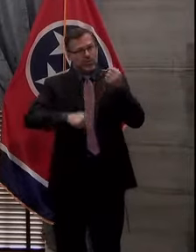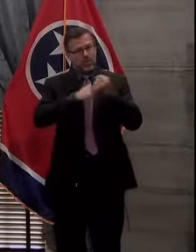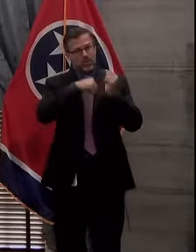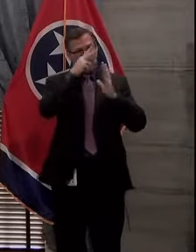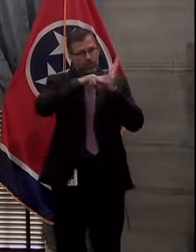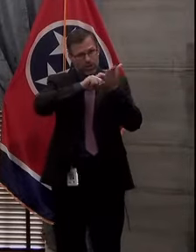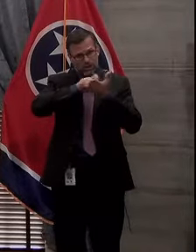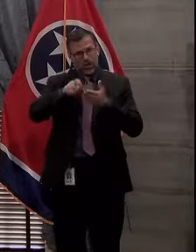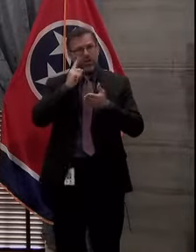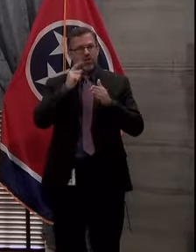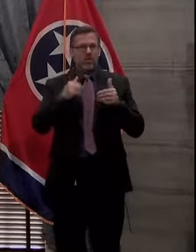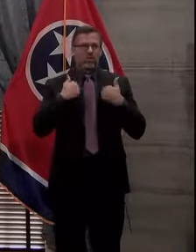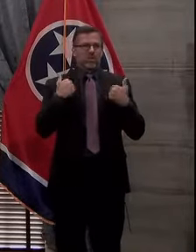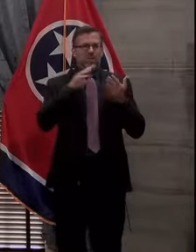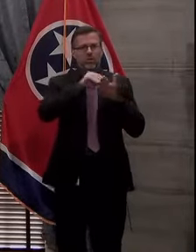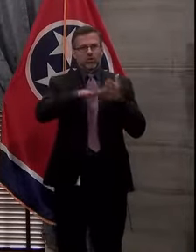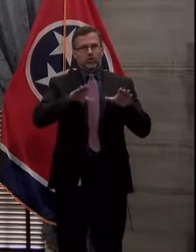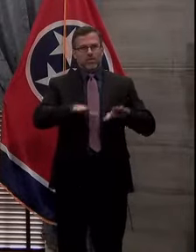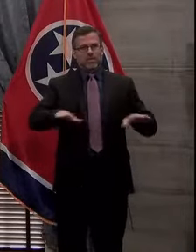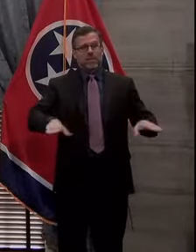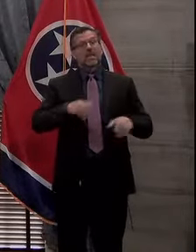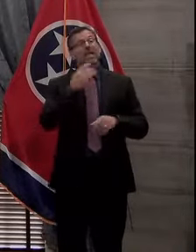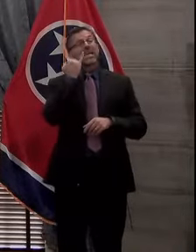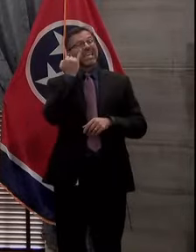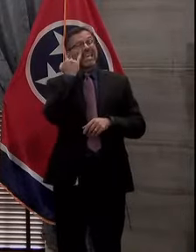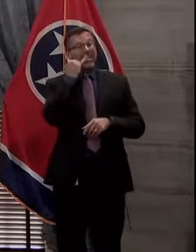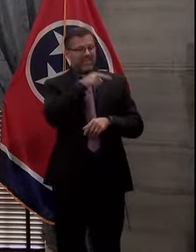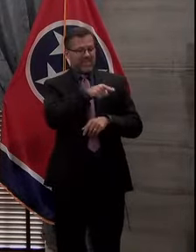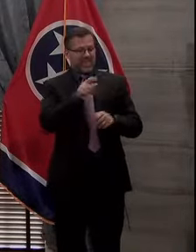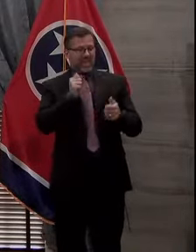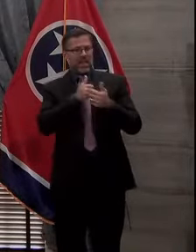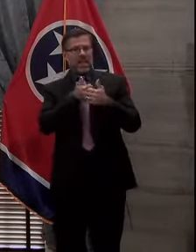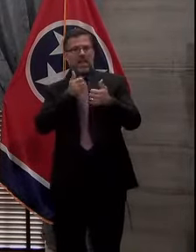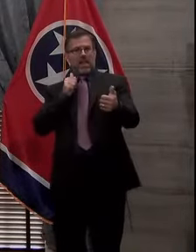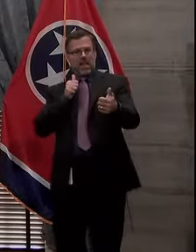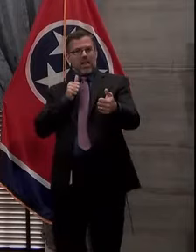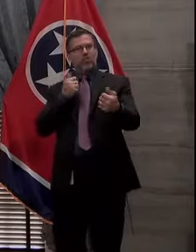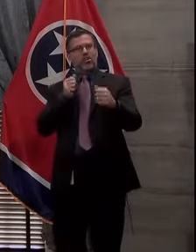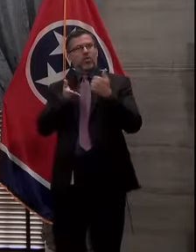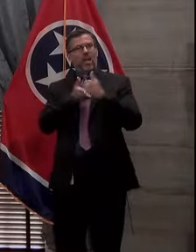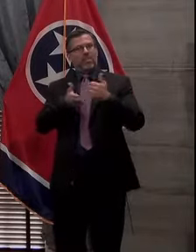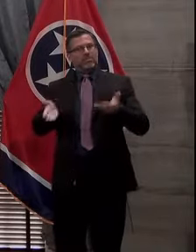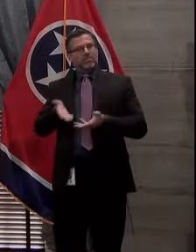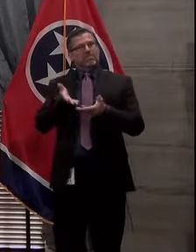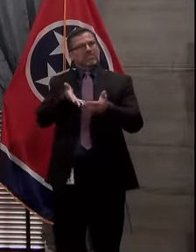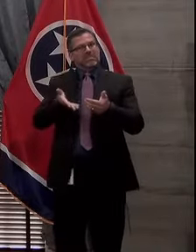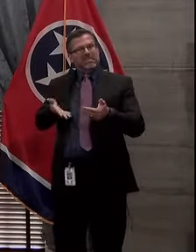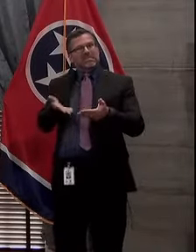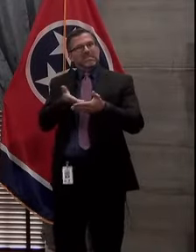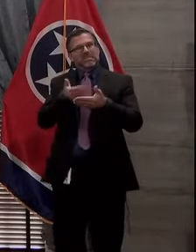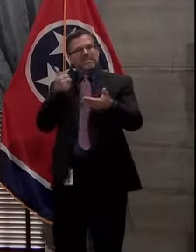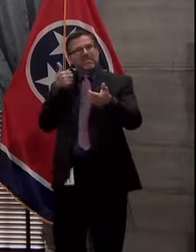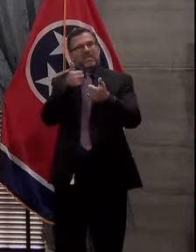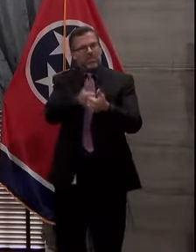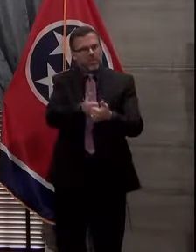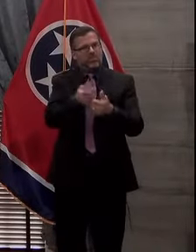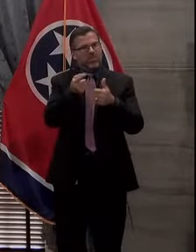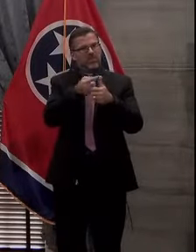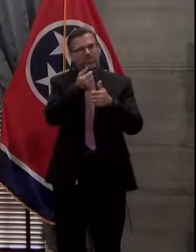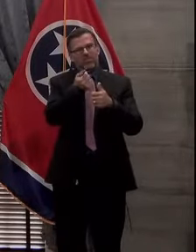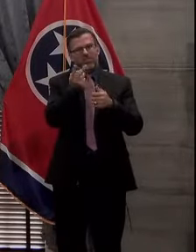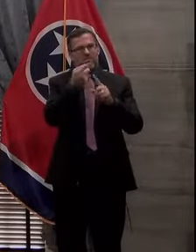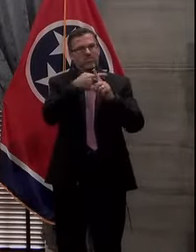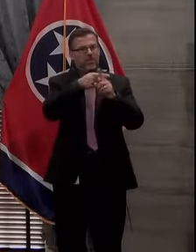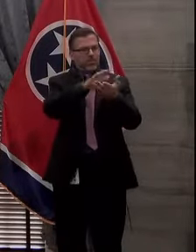instruction for our youngest learners and to make sure that if there are gaps that they're able to catch up, especially in these critical first months of school. And then